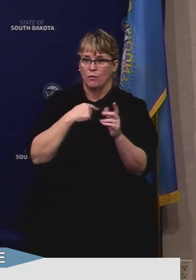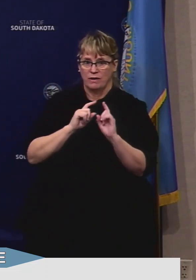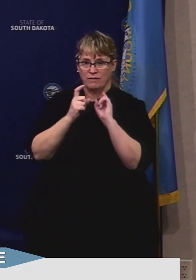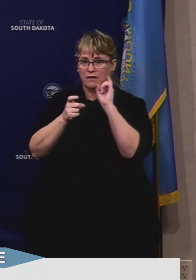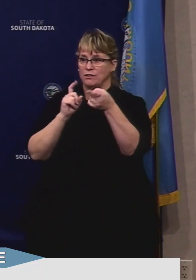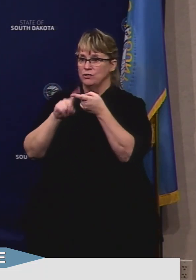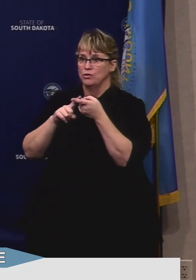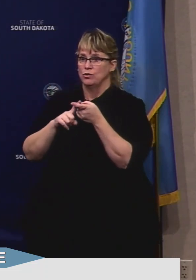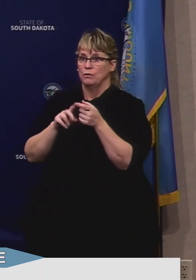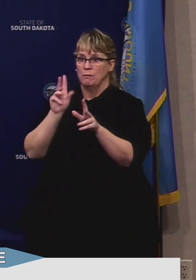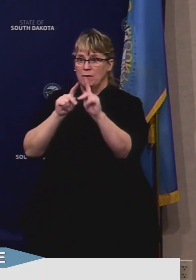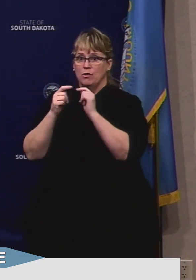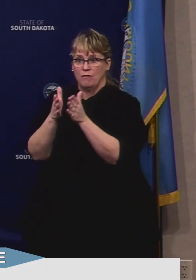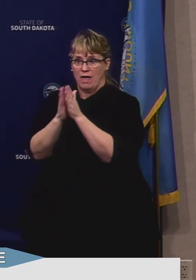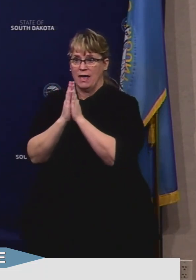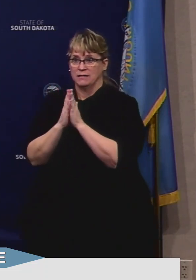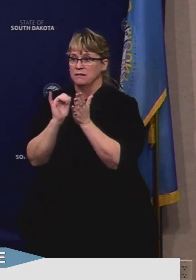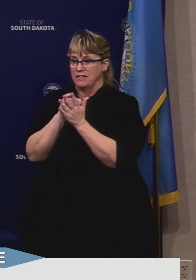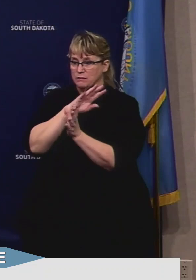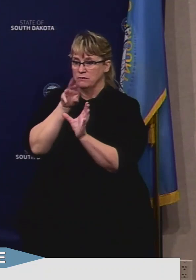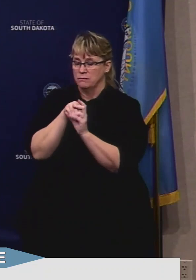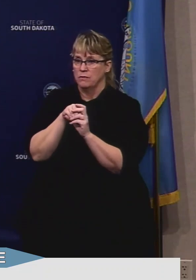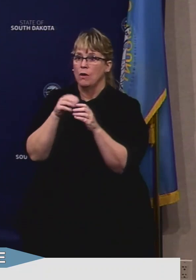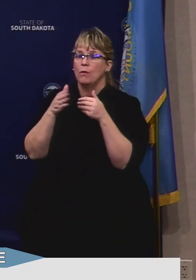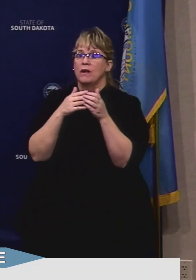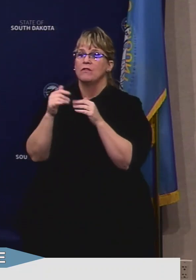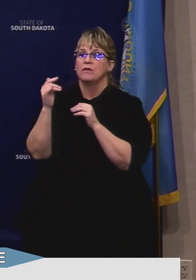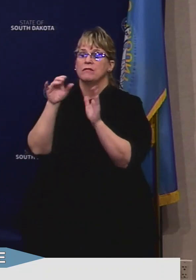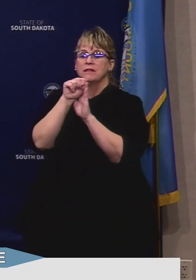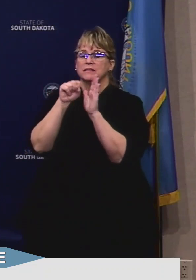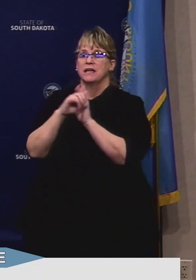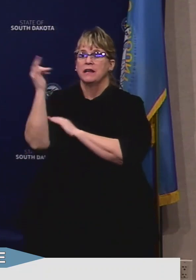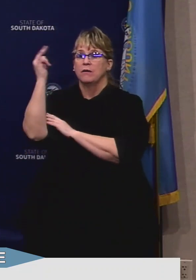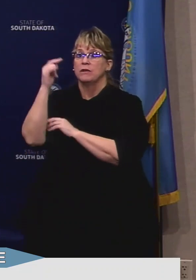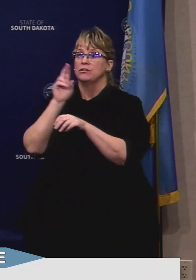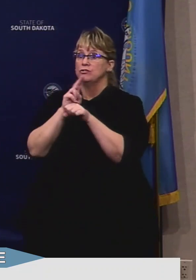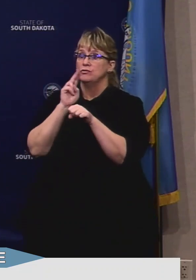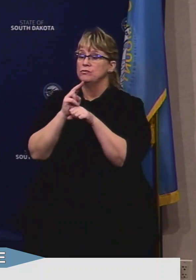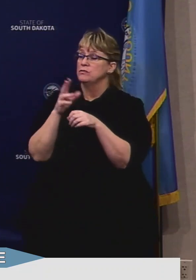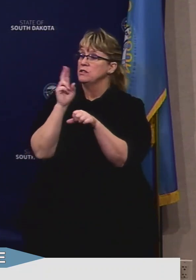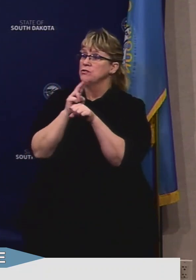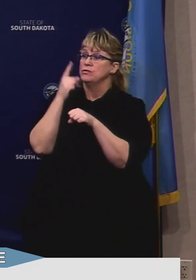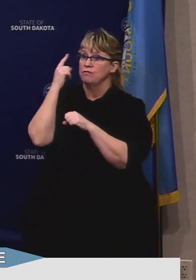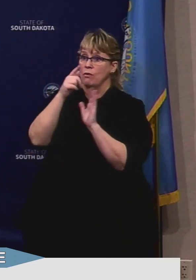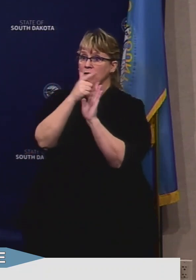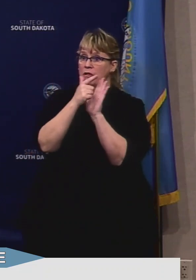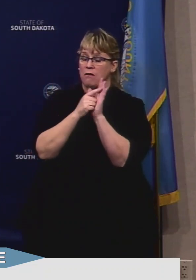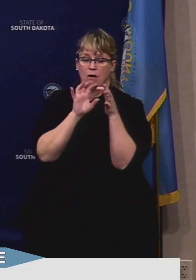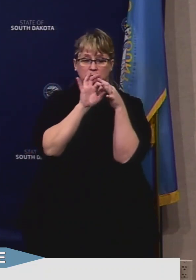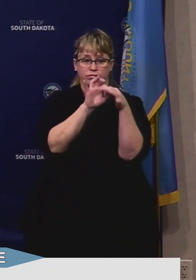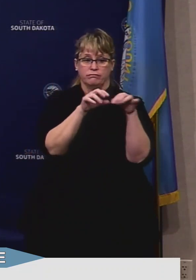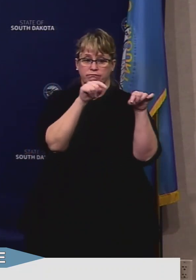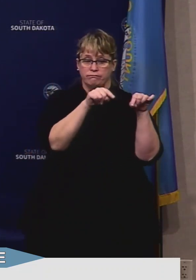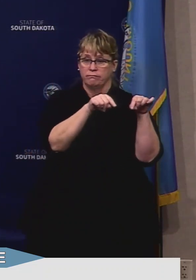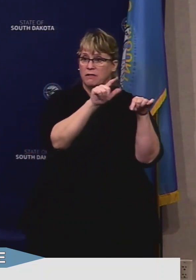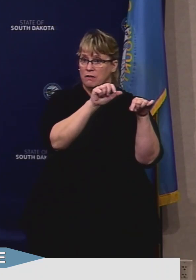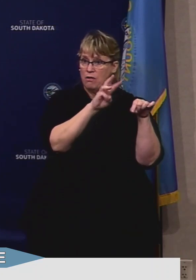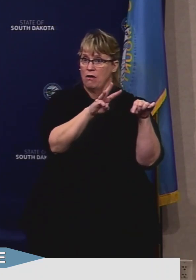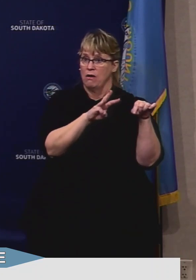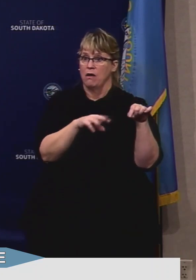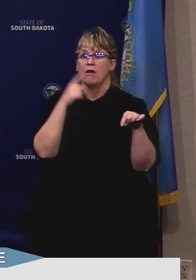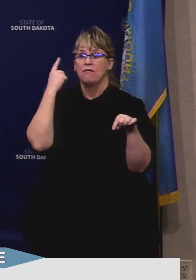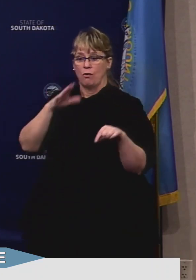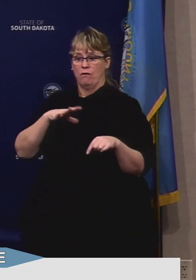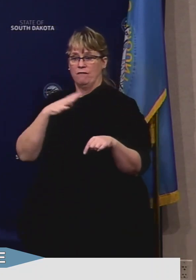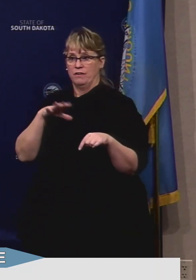That has been extremely transparent. Whenever the state airplane is used, it has always been used according to the law. It's always been used for